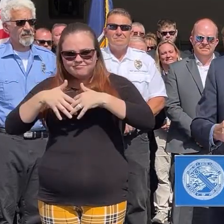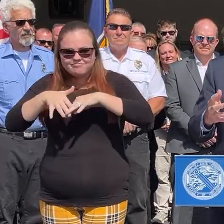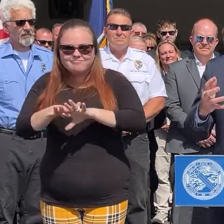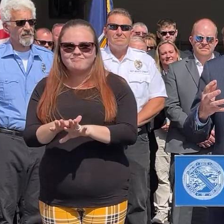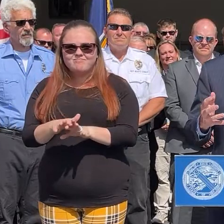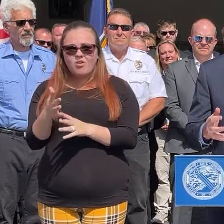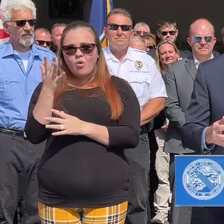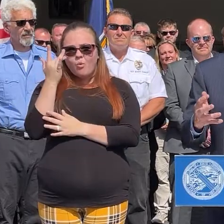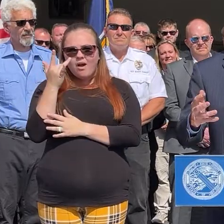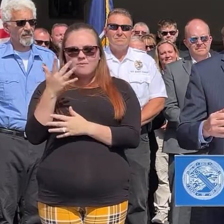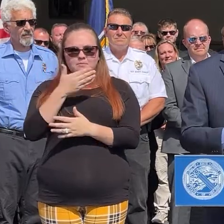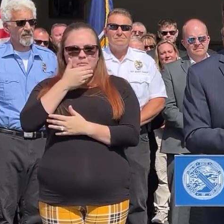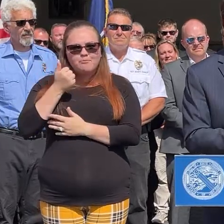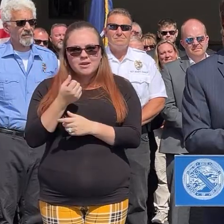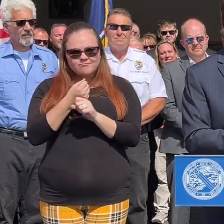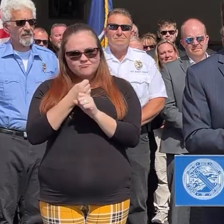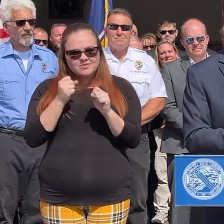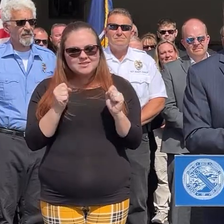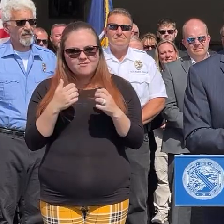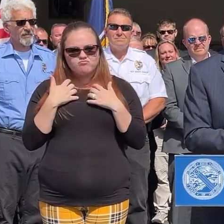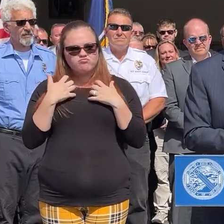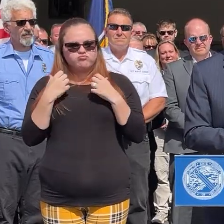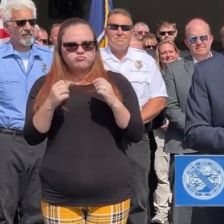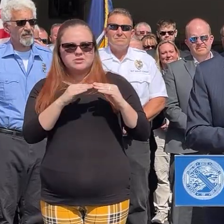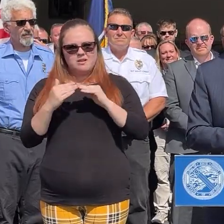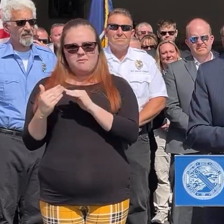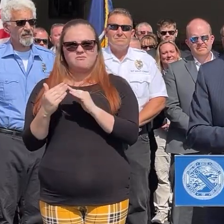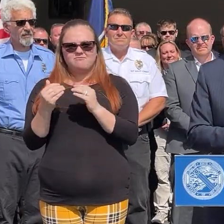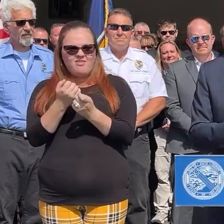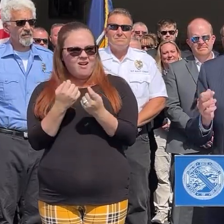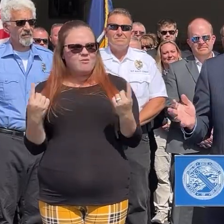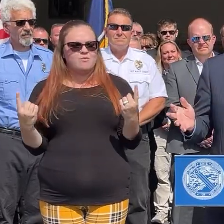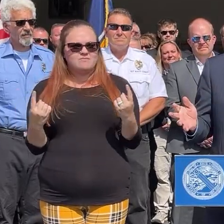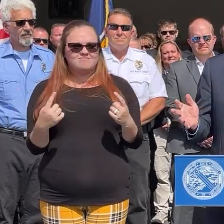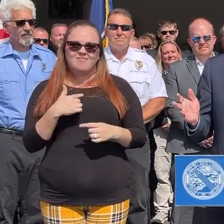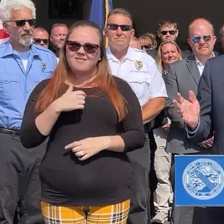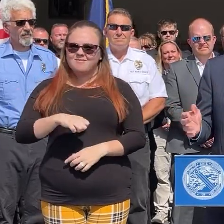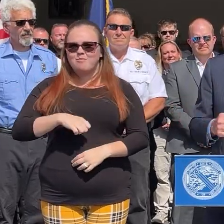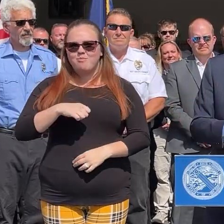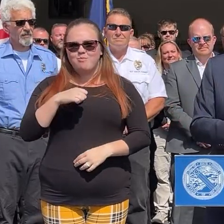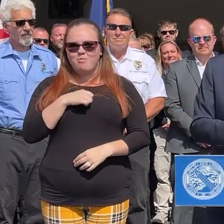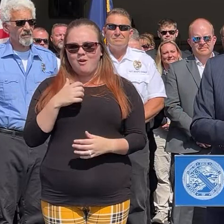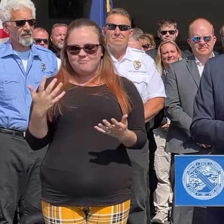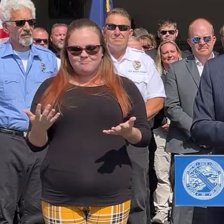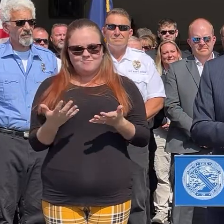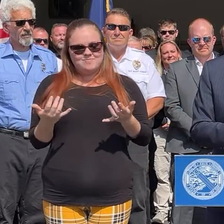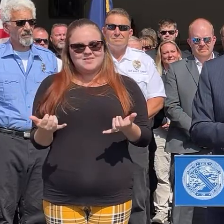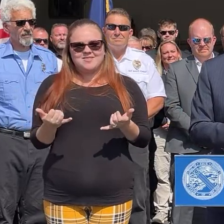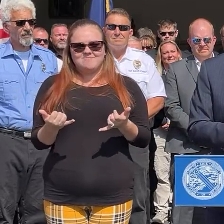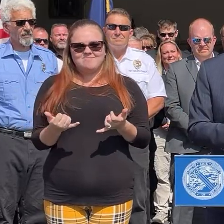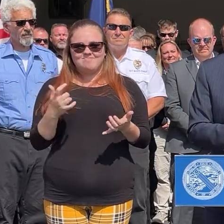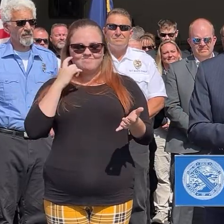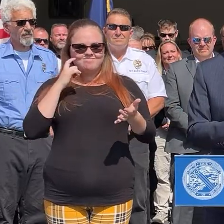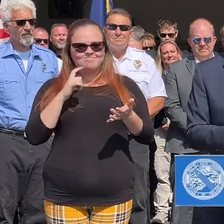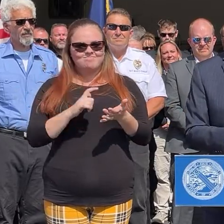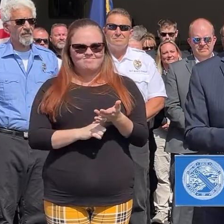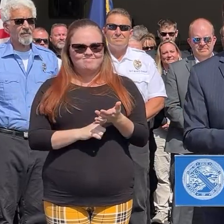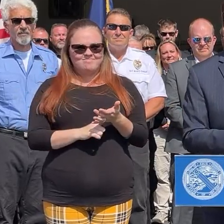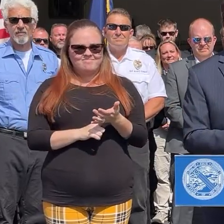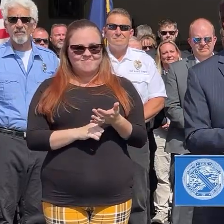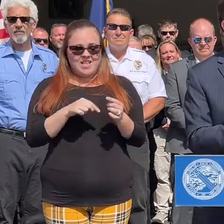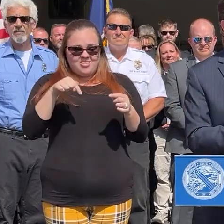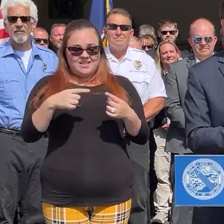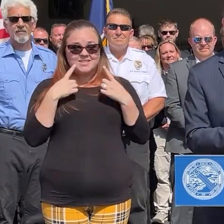a better, safer, healthier community for all. And I'm very proud to be here today to note that with